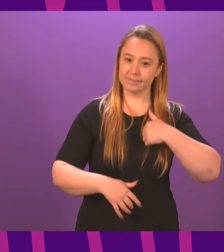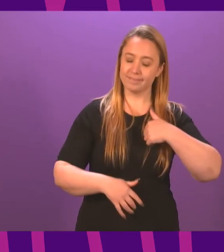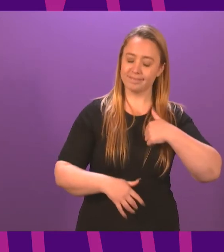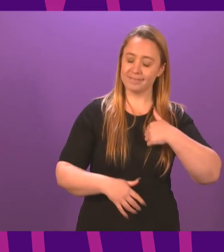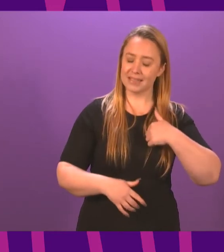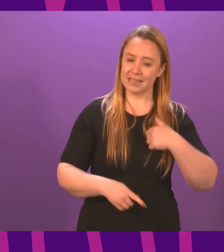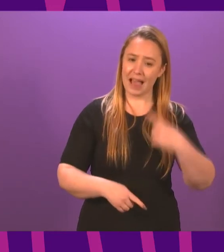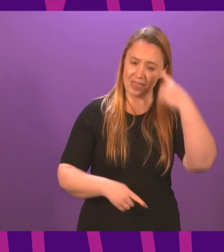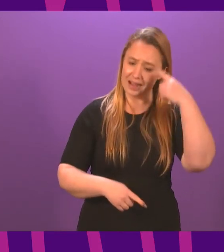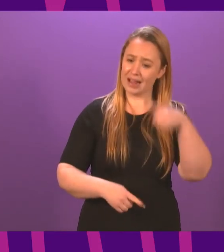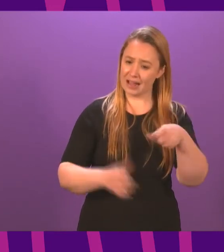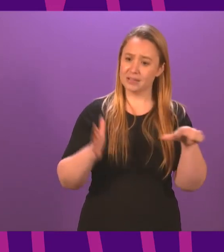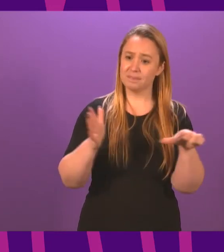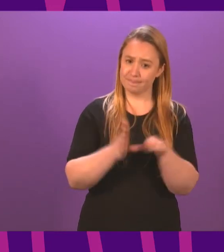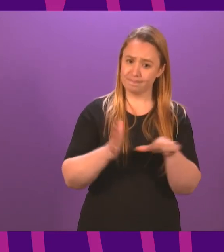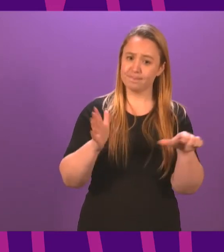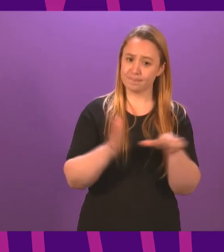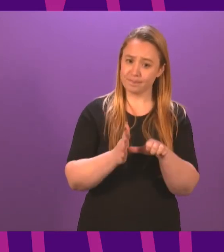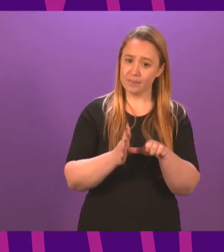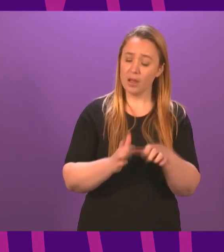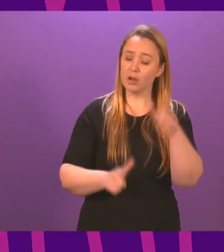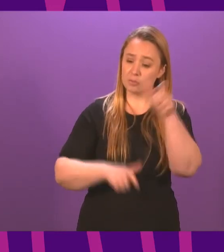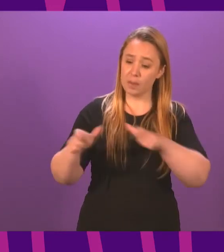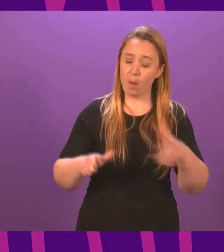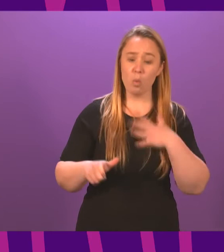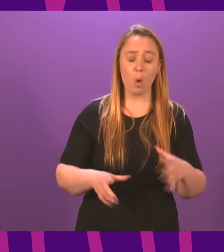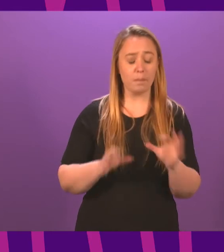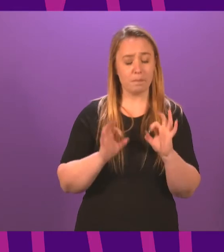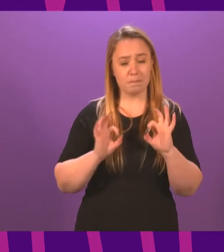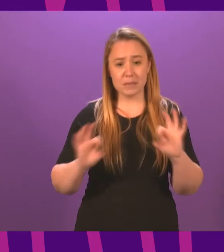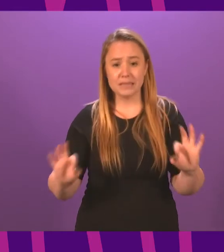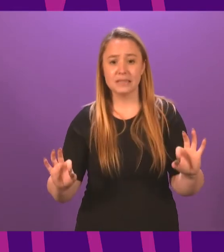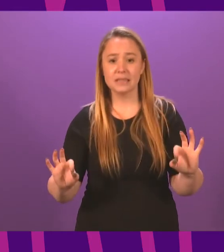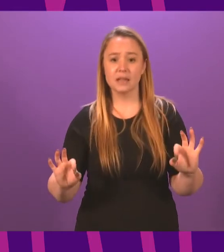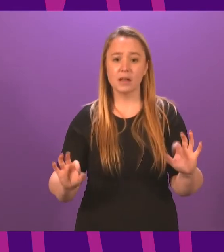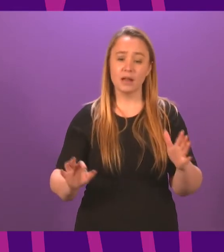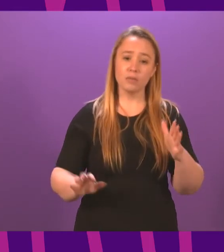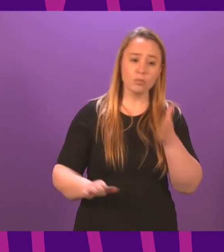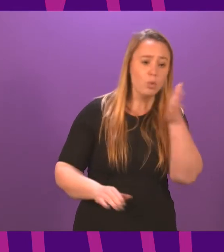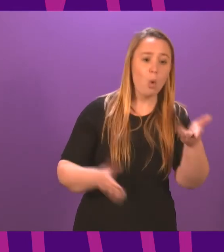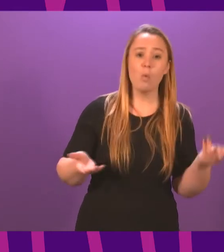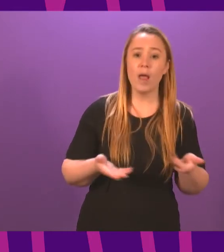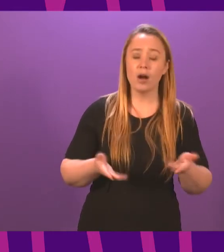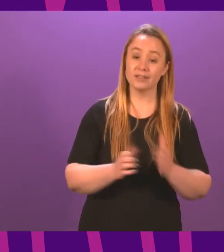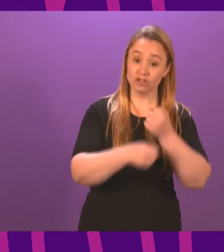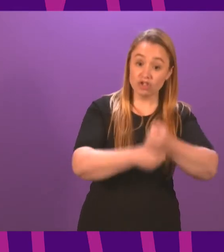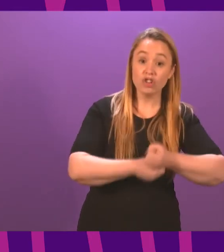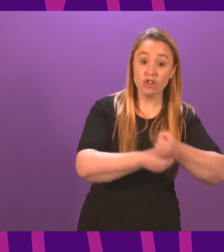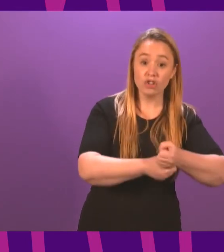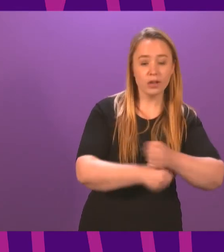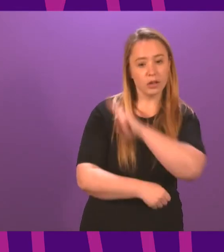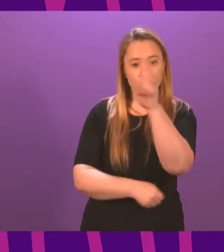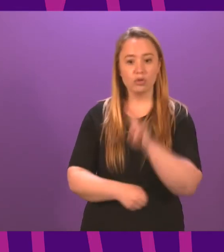I find that hard. As people want to find peace, where do they go but to a church or a religious place? Schools are